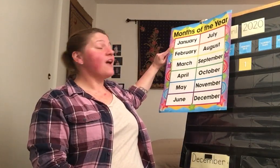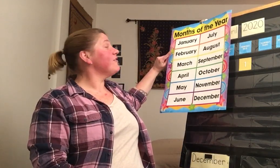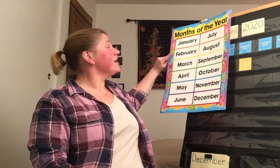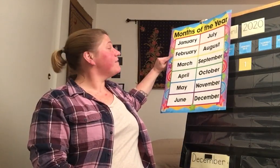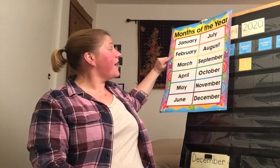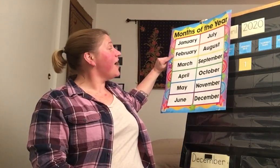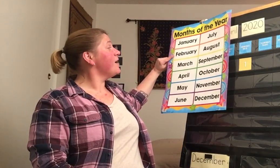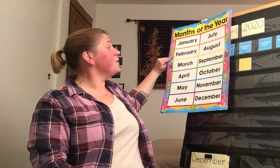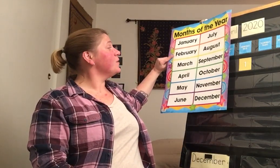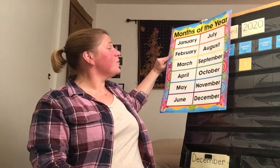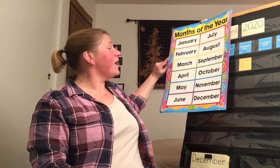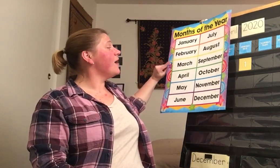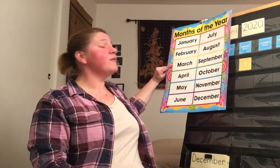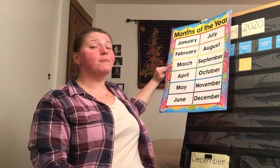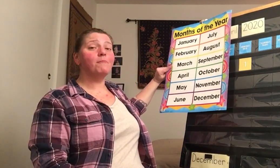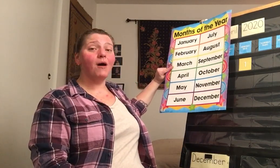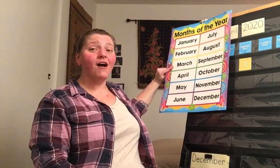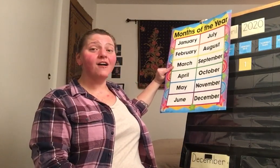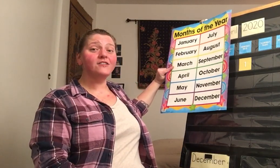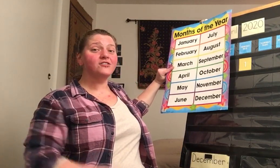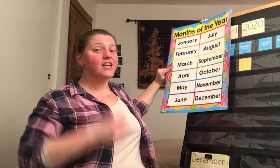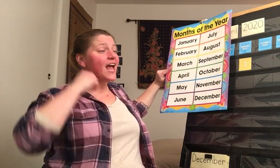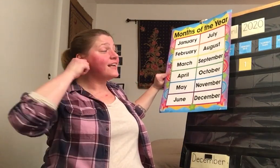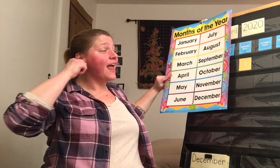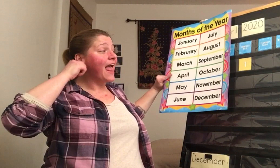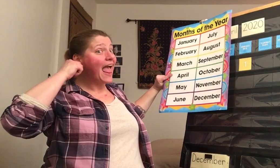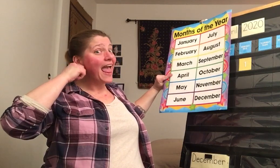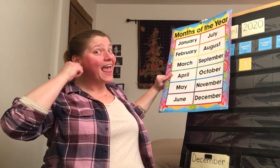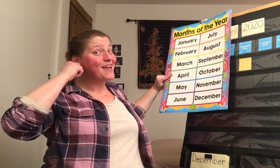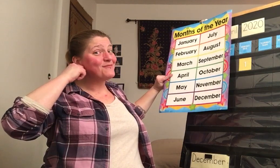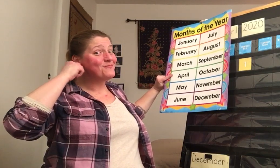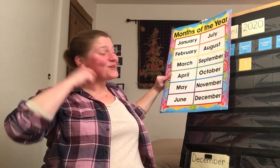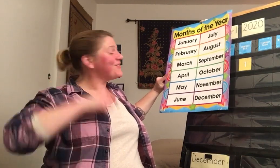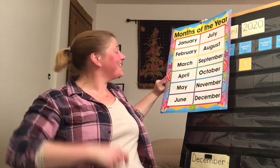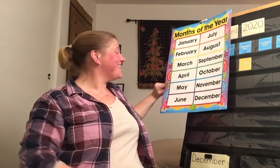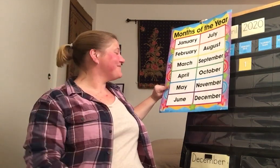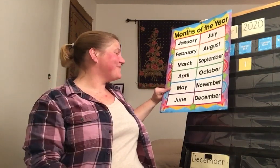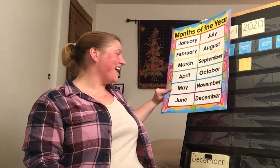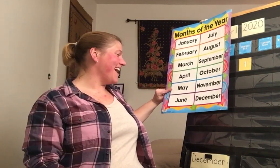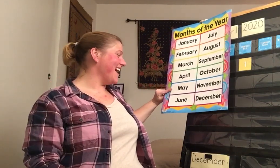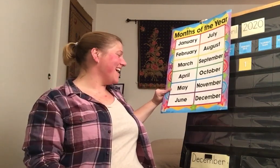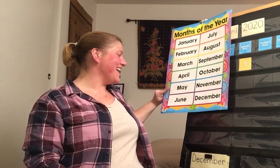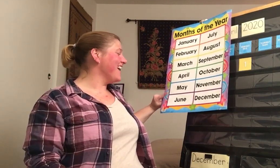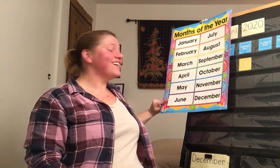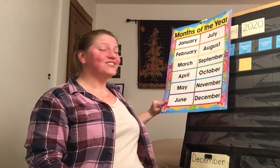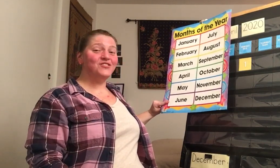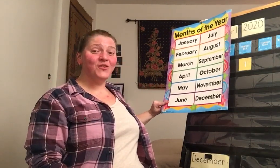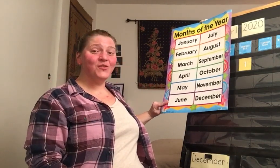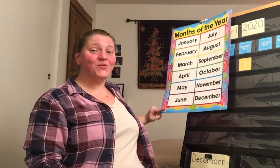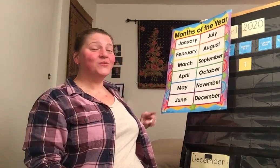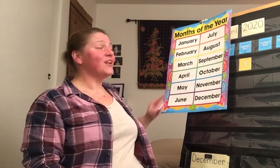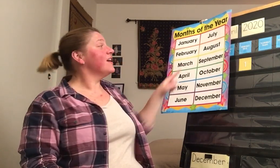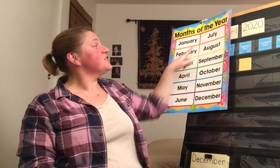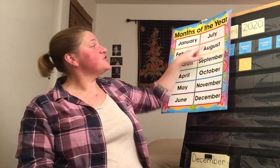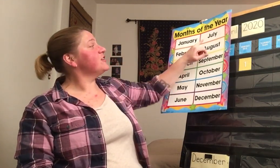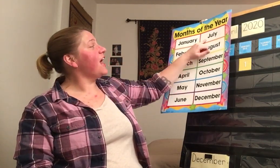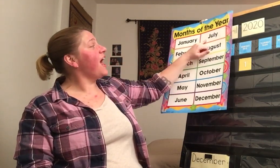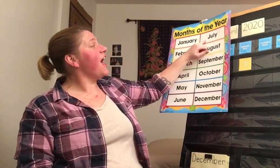January, February, March, and April, May, June,